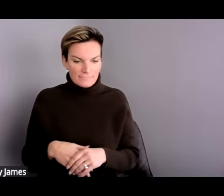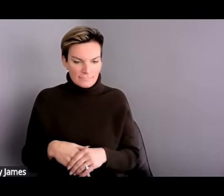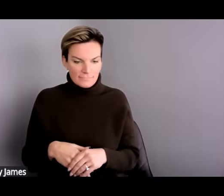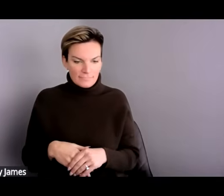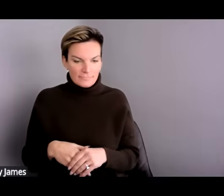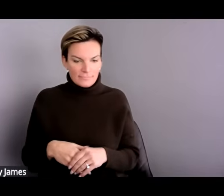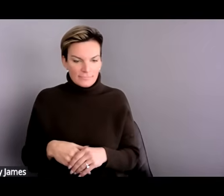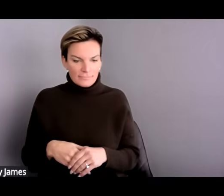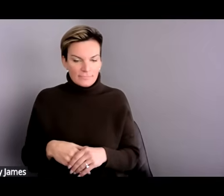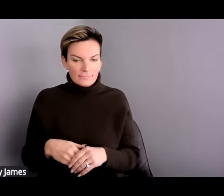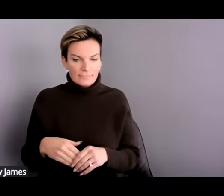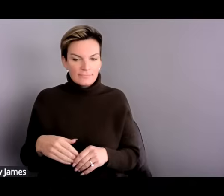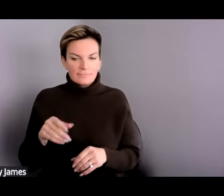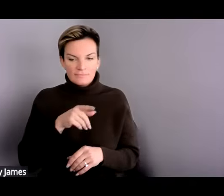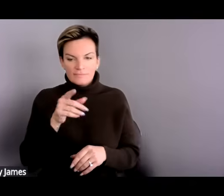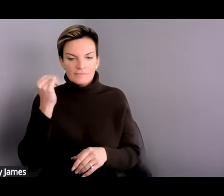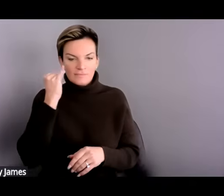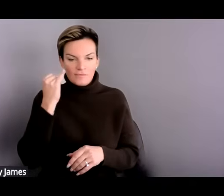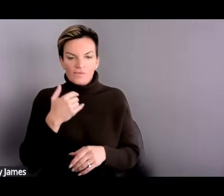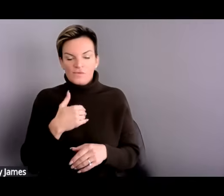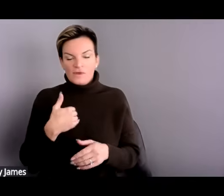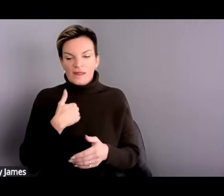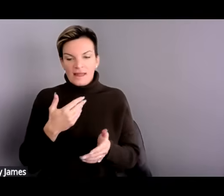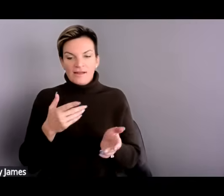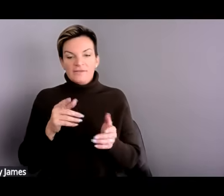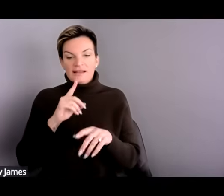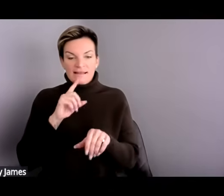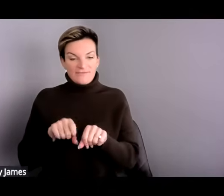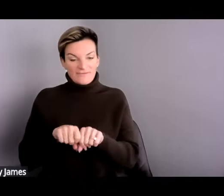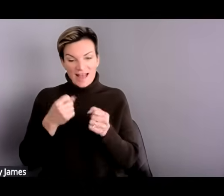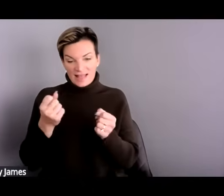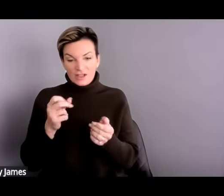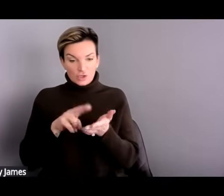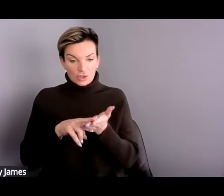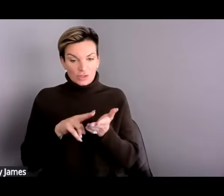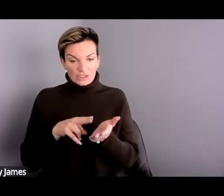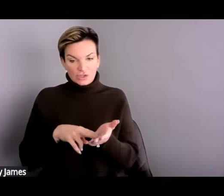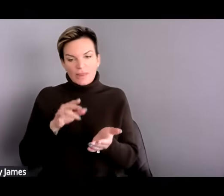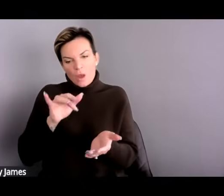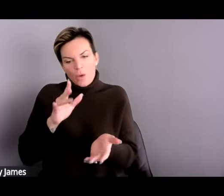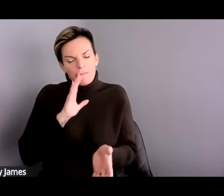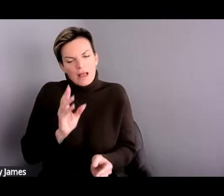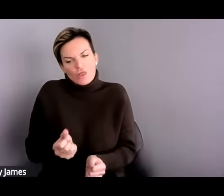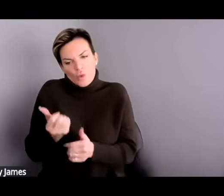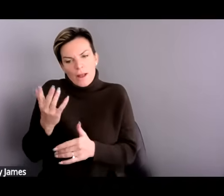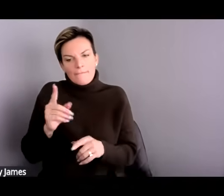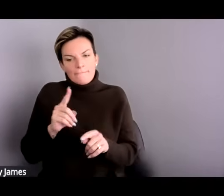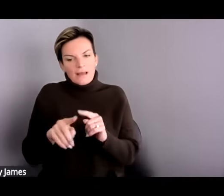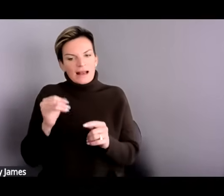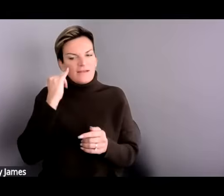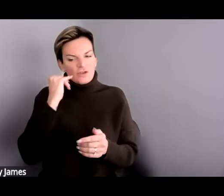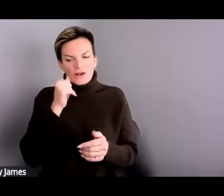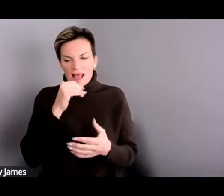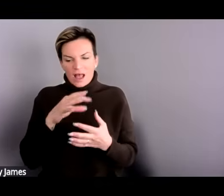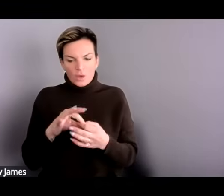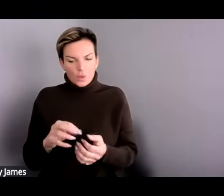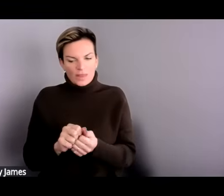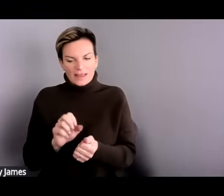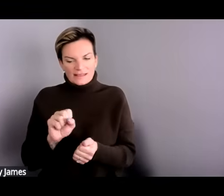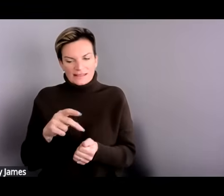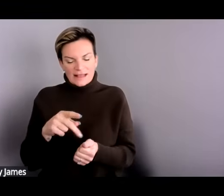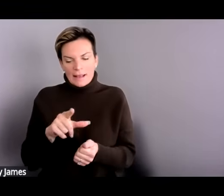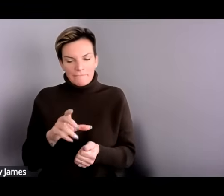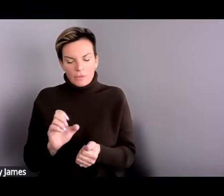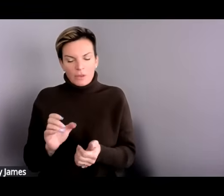invalid circulator signatures that are in the sample, then those sheets would be thrown out. But if they're outside the sample, it doesn't affect